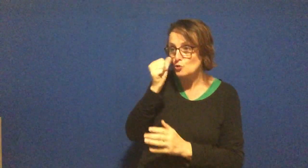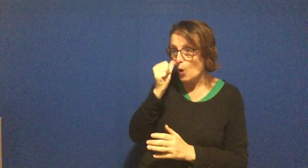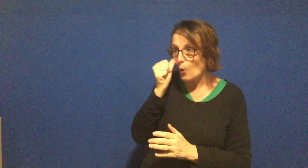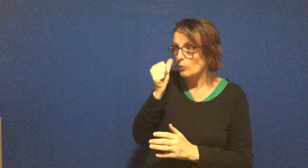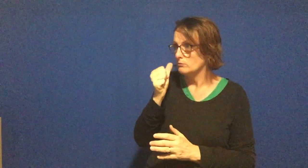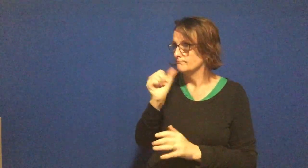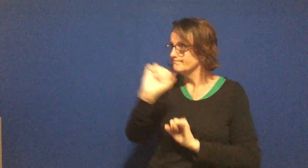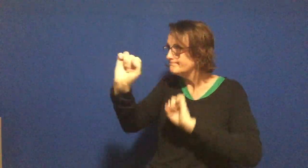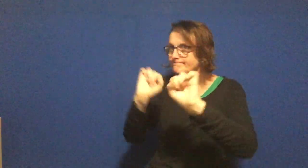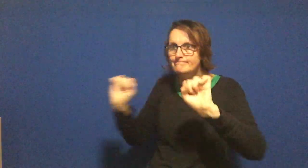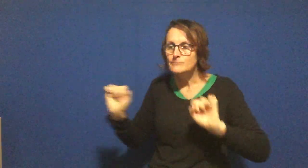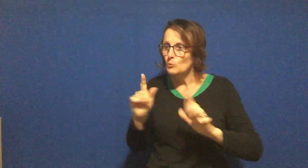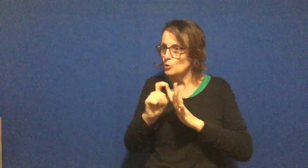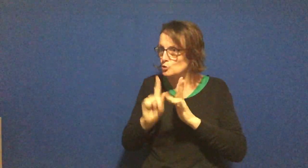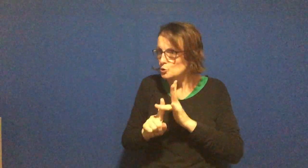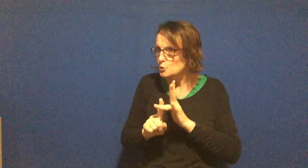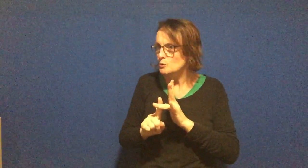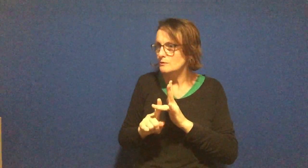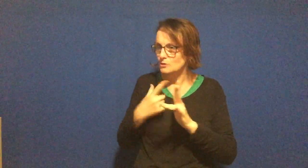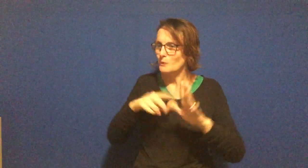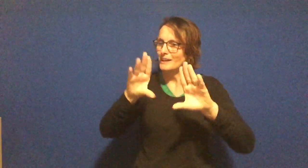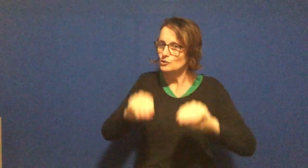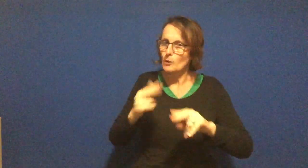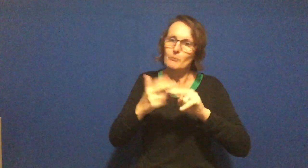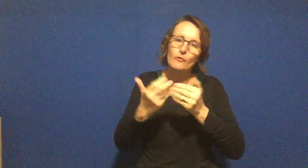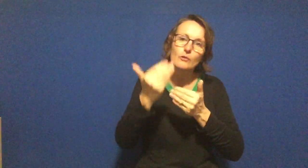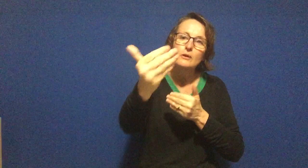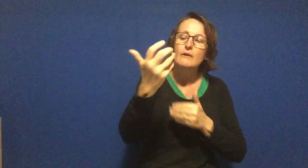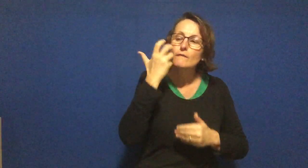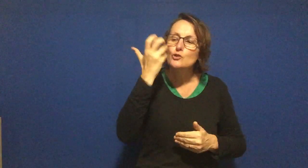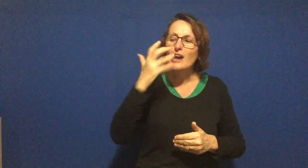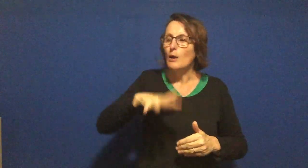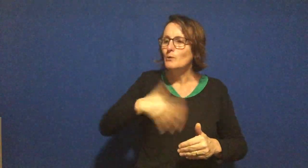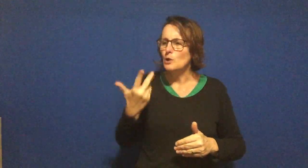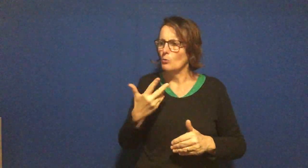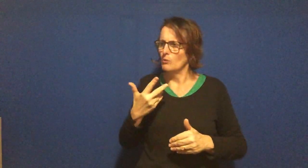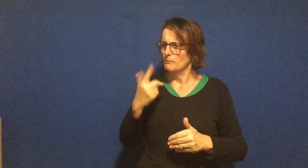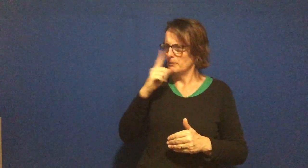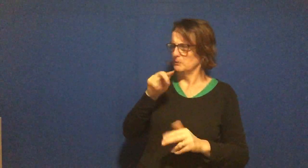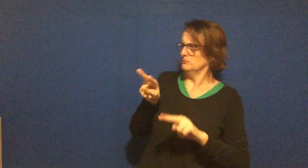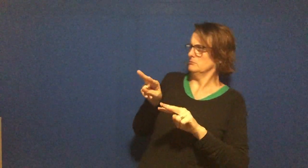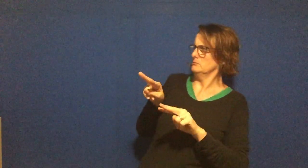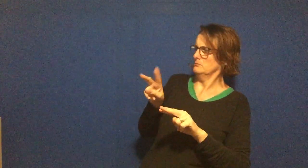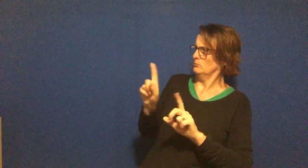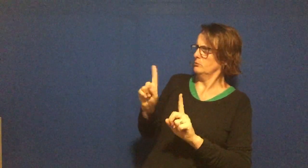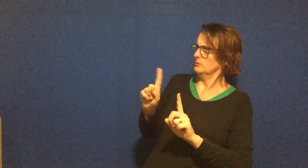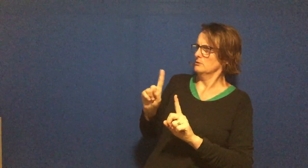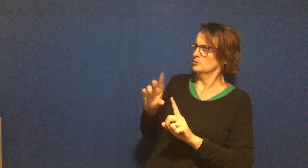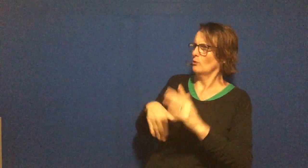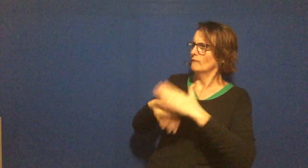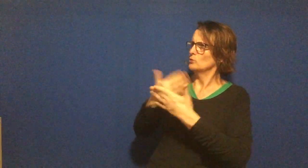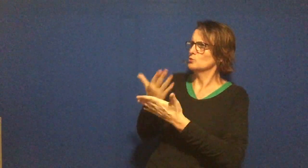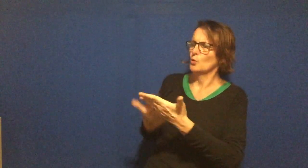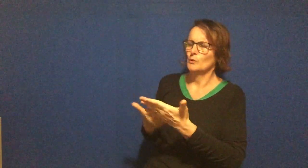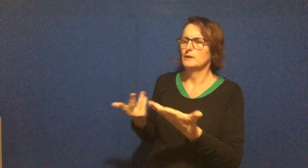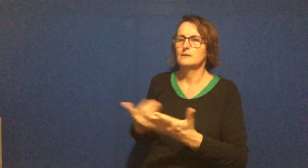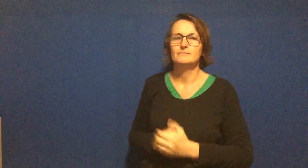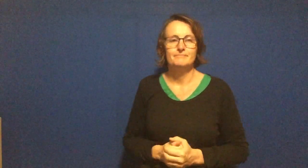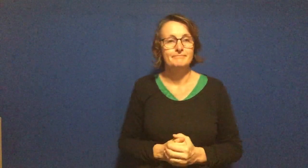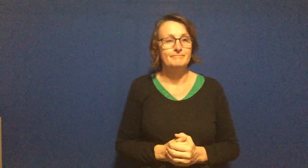like you said before, to sort of stop those conspiracy theories from circulating. And the World Health Organization needs some spine in this, and